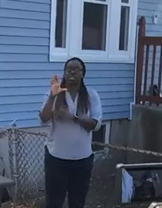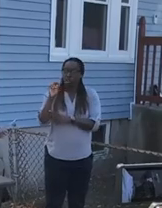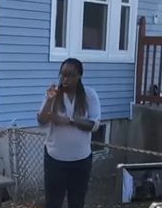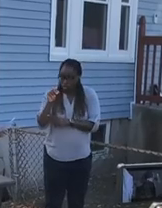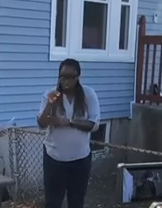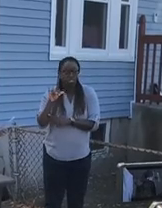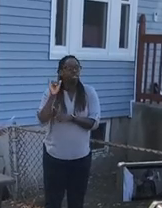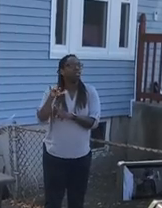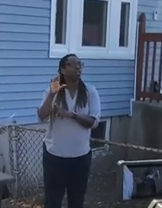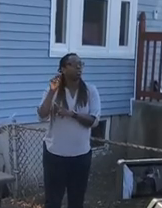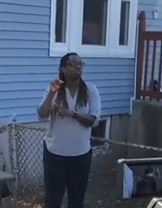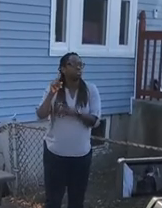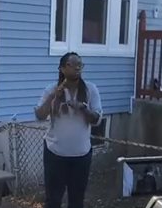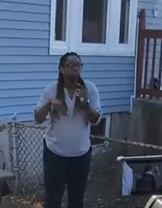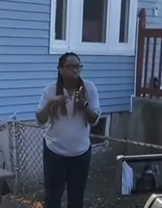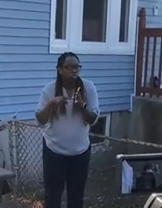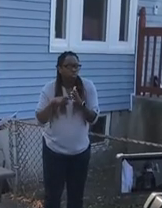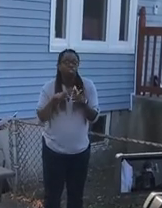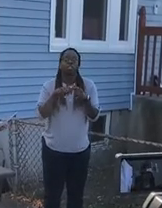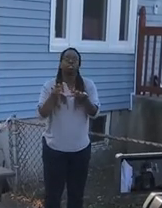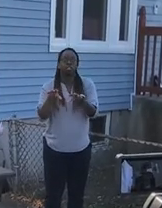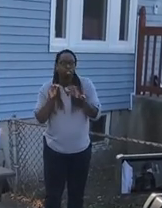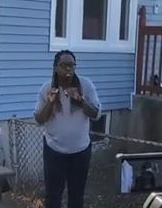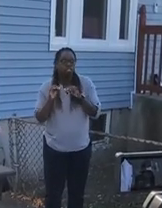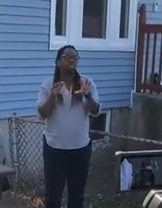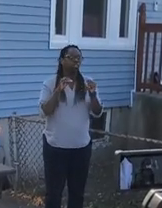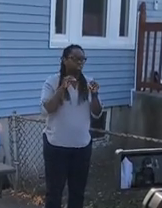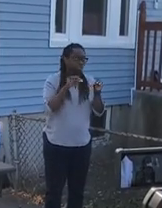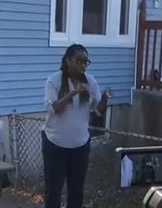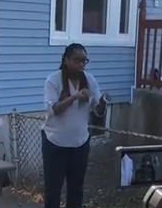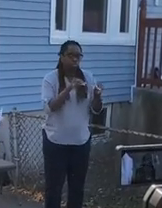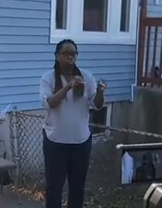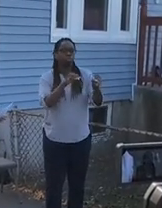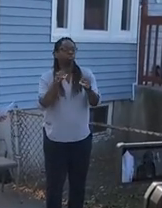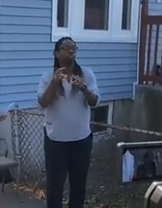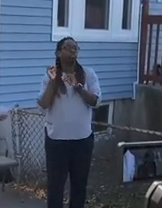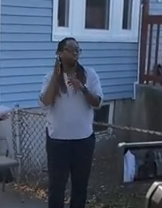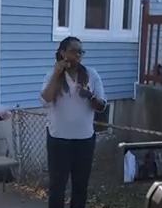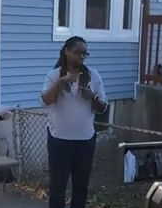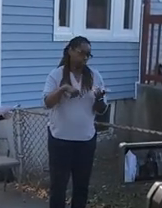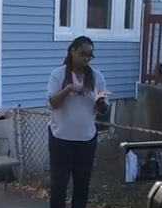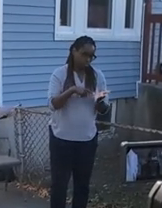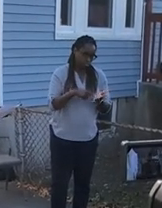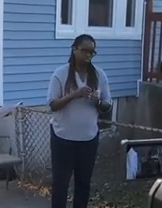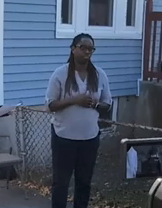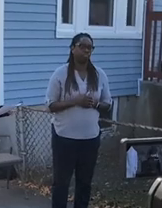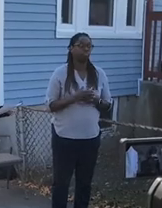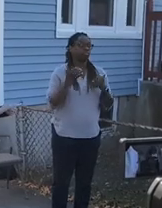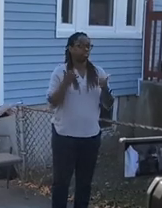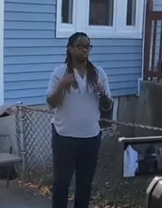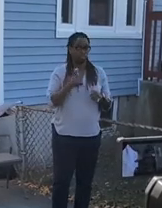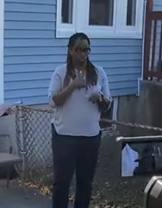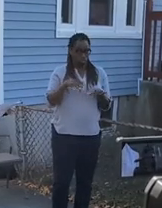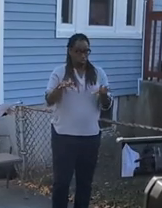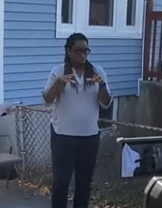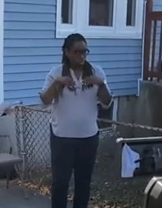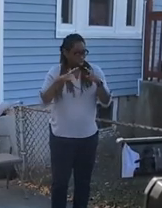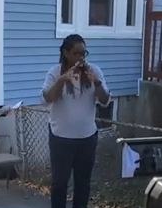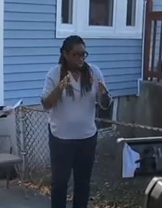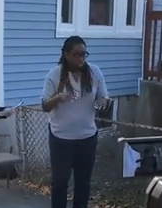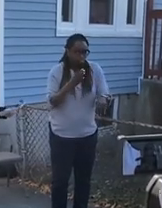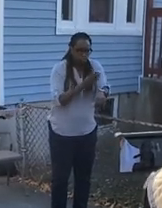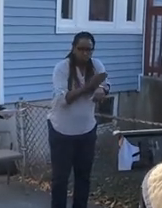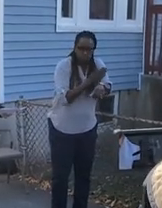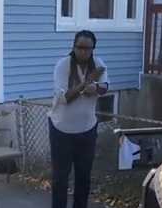speculation, and the converted buildings will become community assets for decades to come.